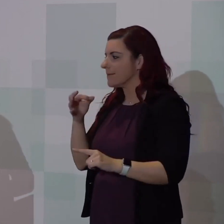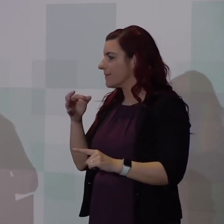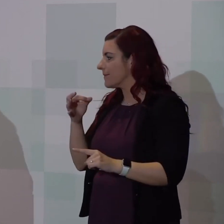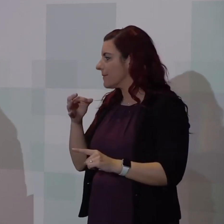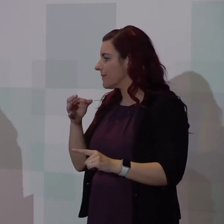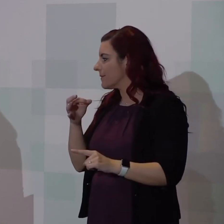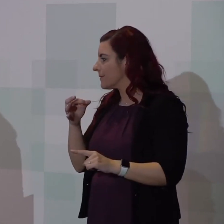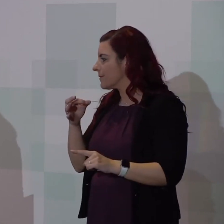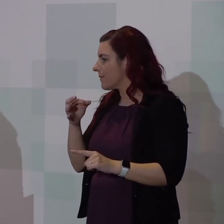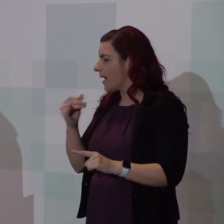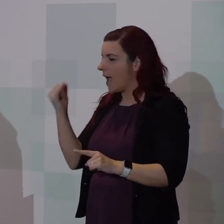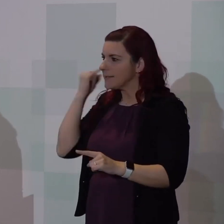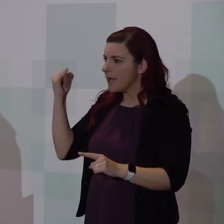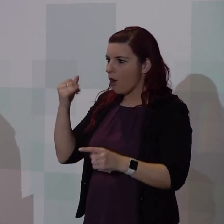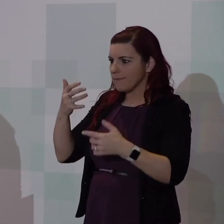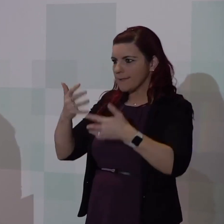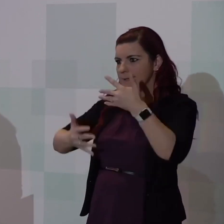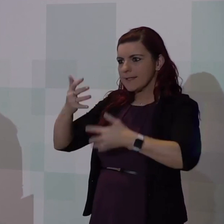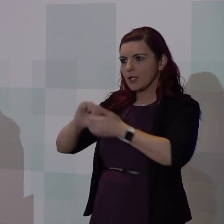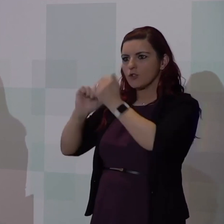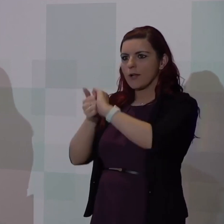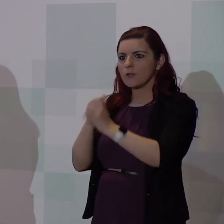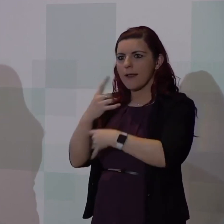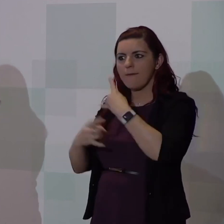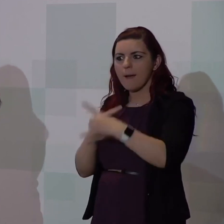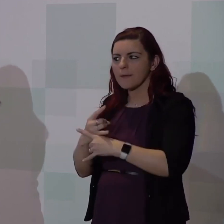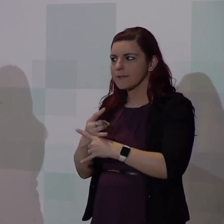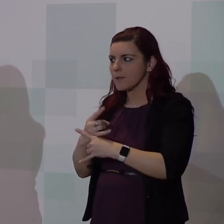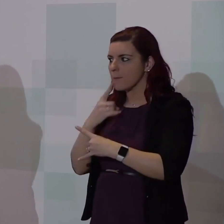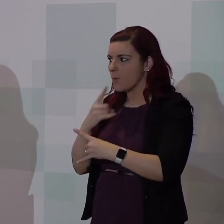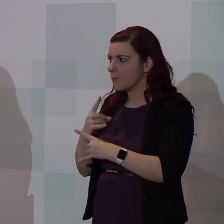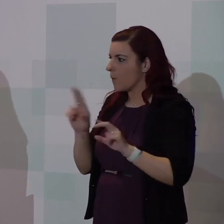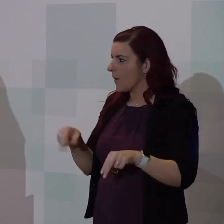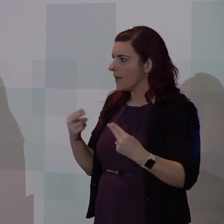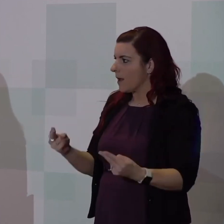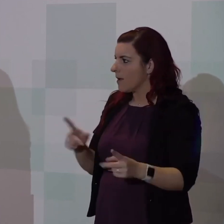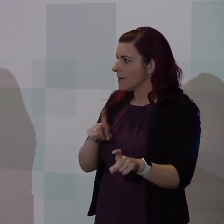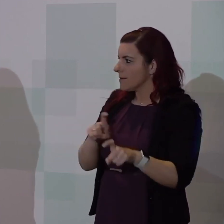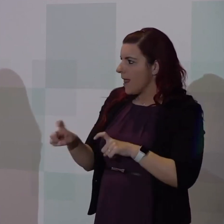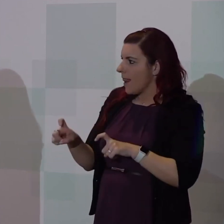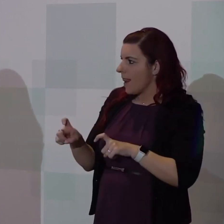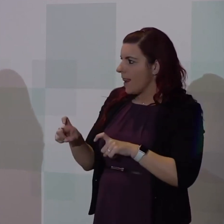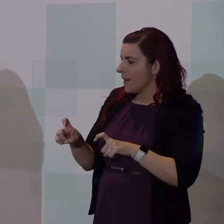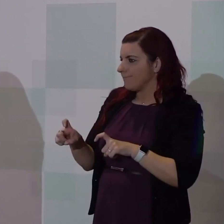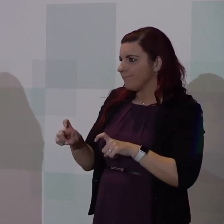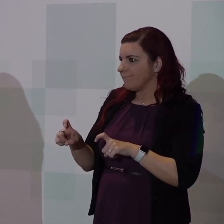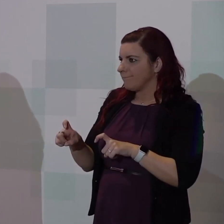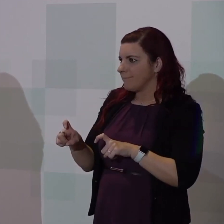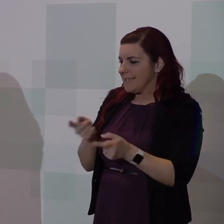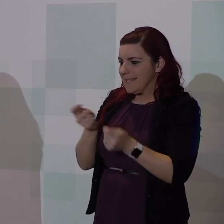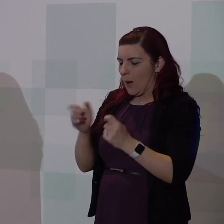the statistical changes outlined here today. But we can no longer deal with a single entity called the family,